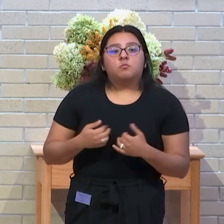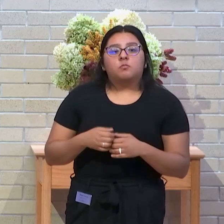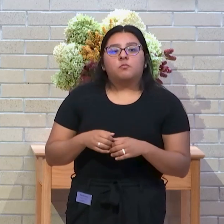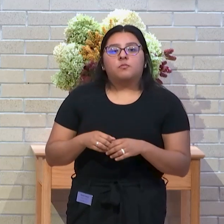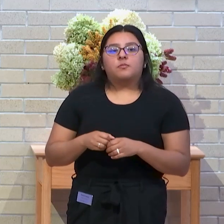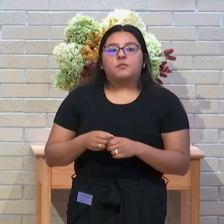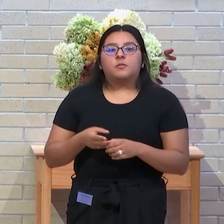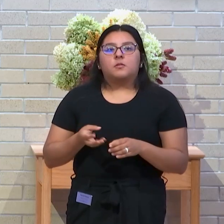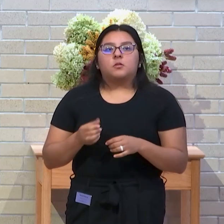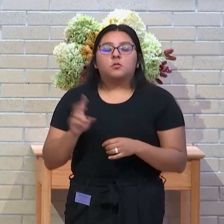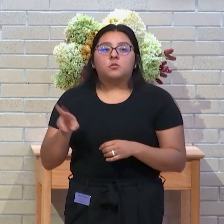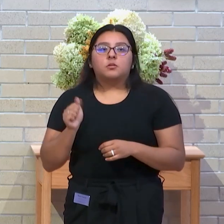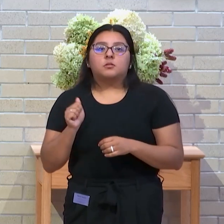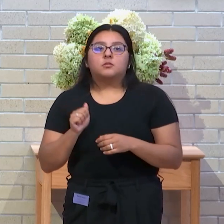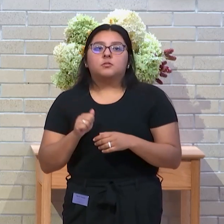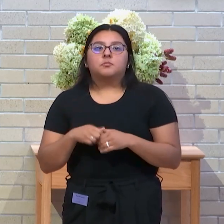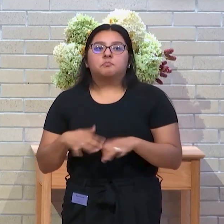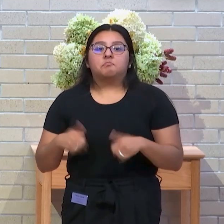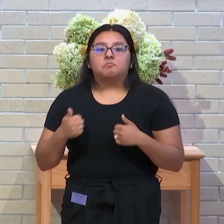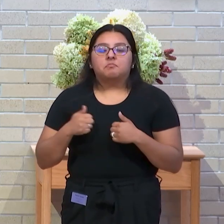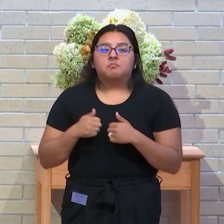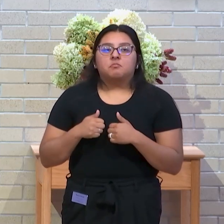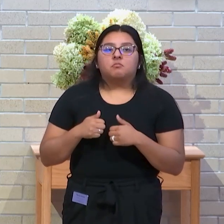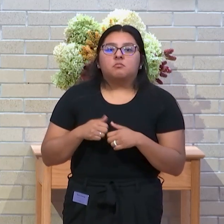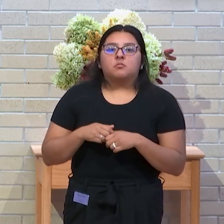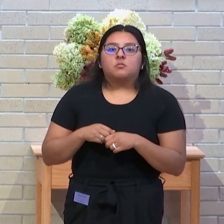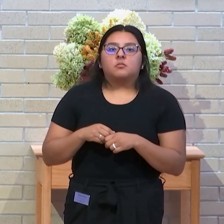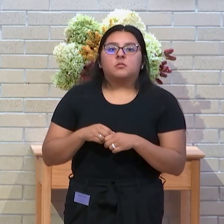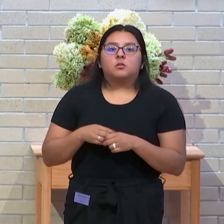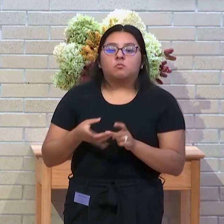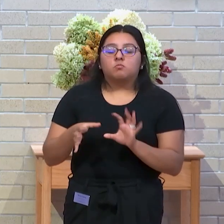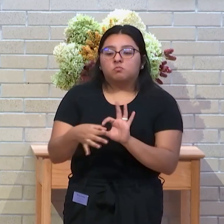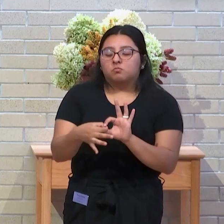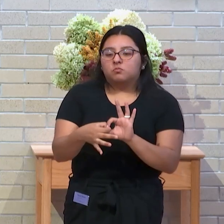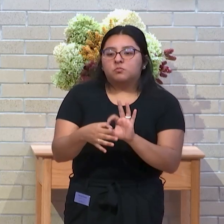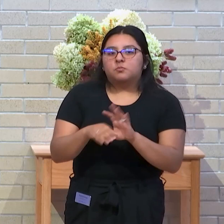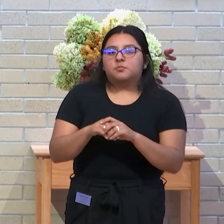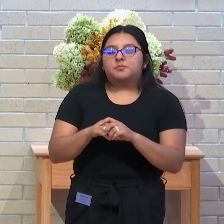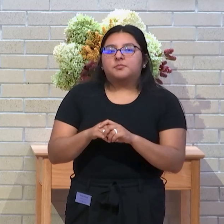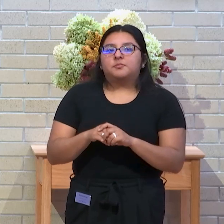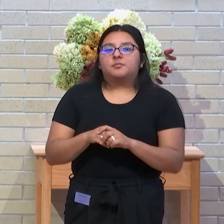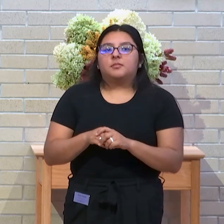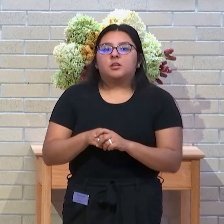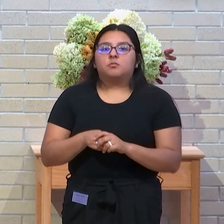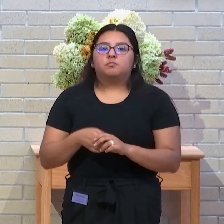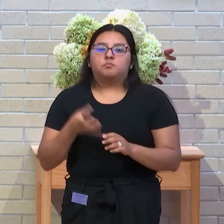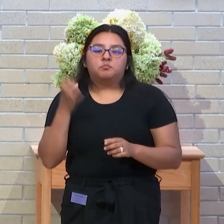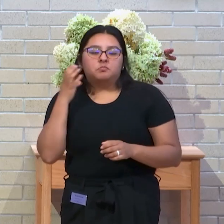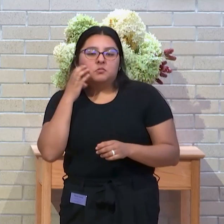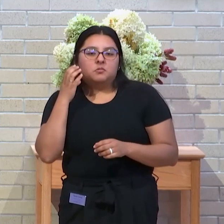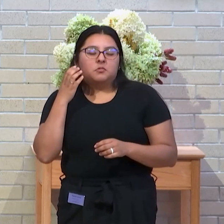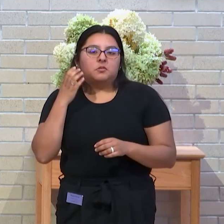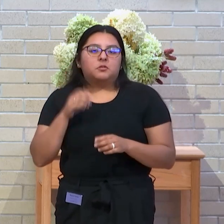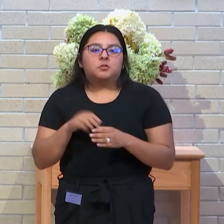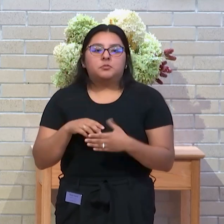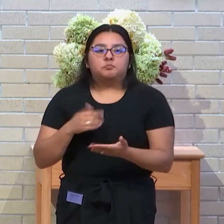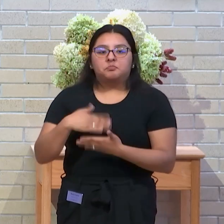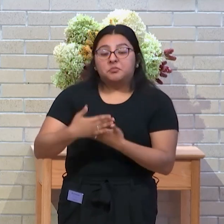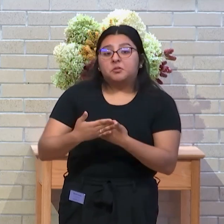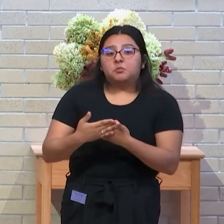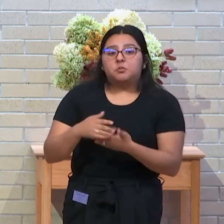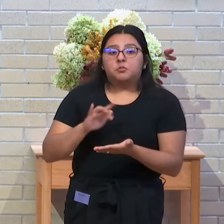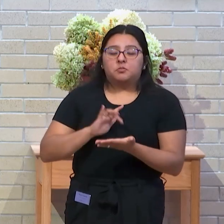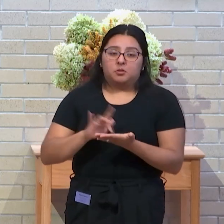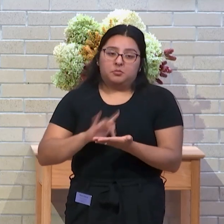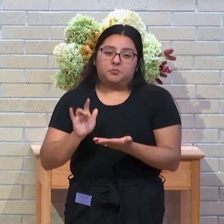globally engaged. But in reality, we are only globally connected by our devices, through the internet, or by visiting